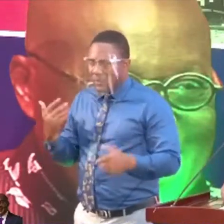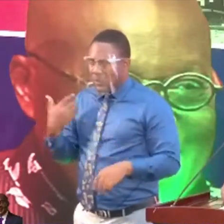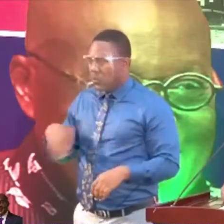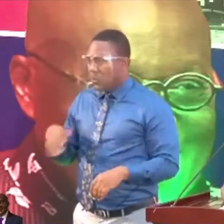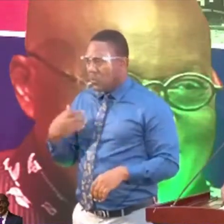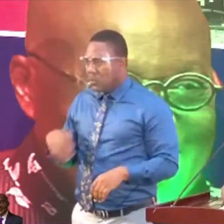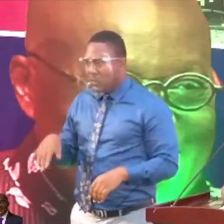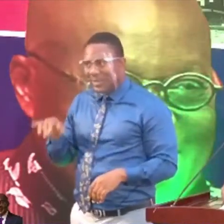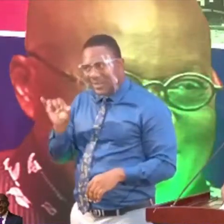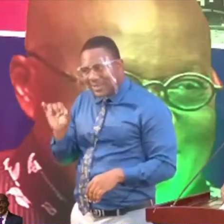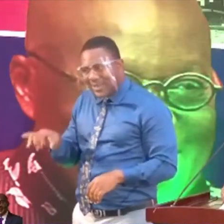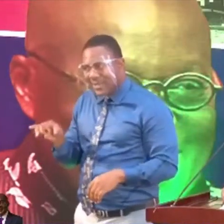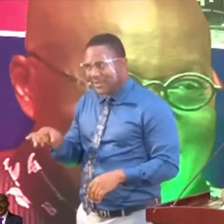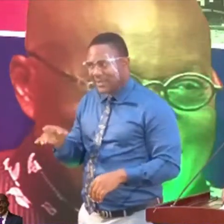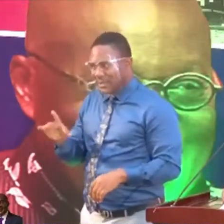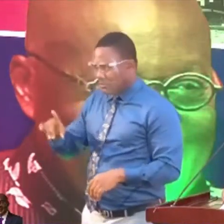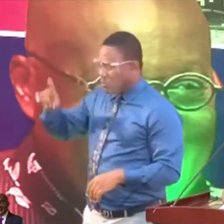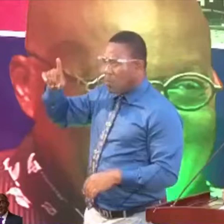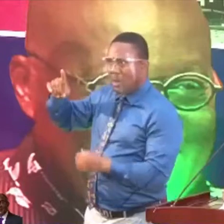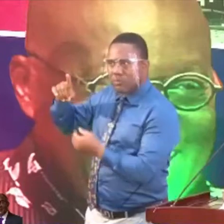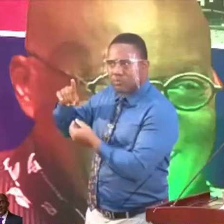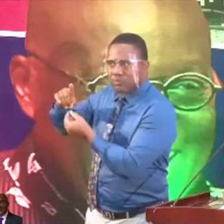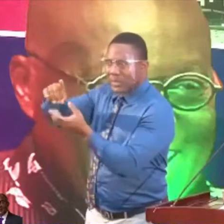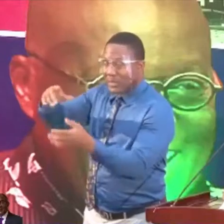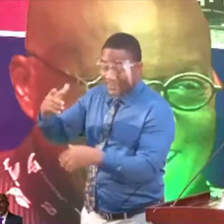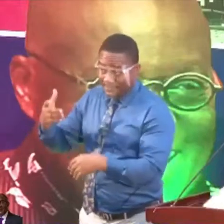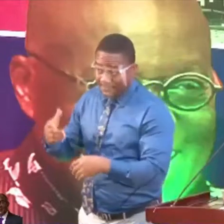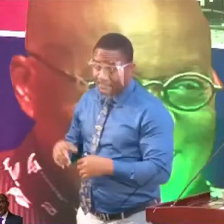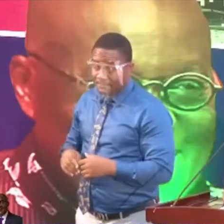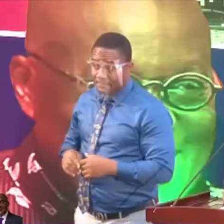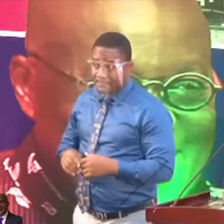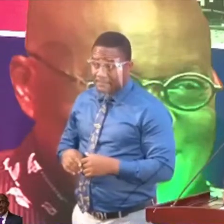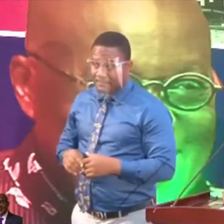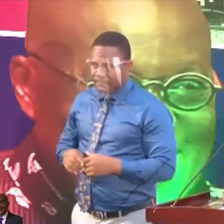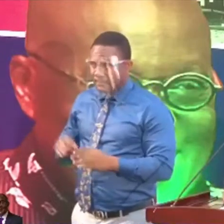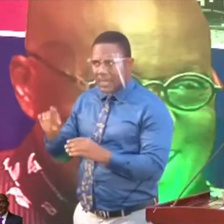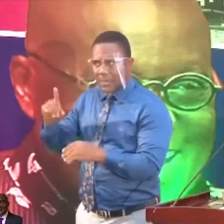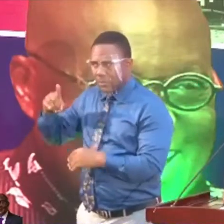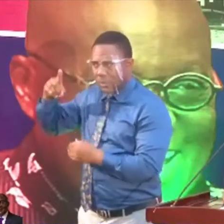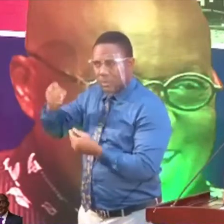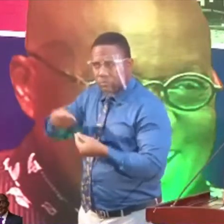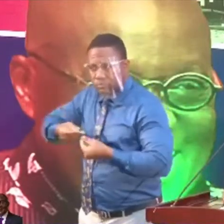the impact of this drone project. And in addition, it has delivered over